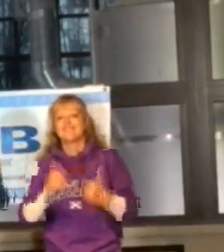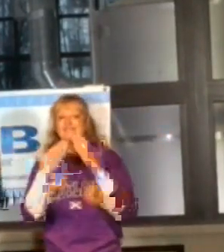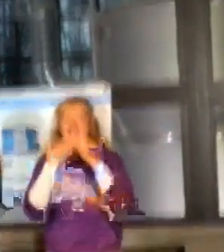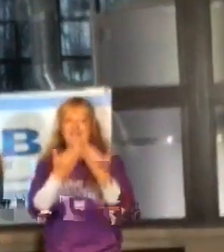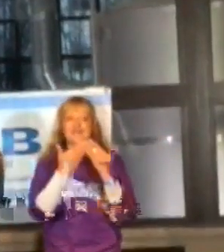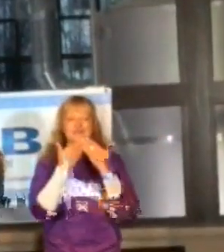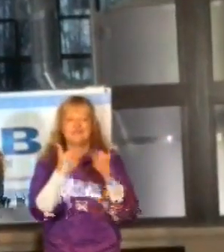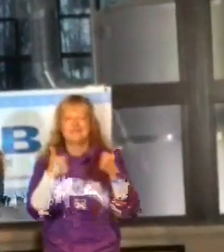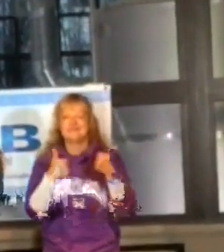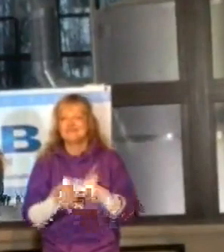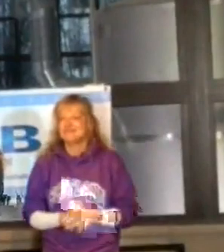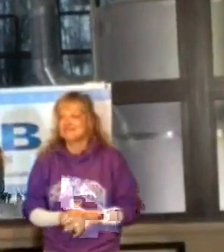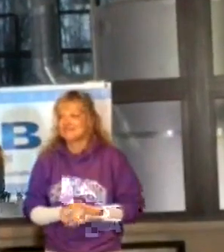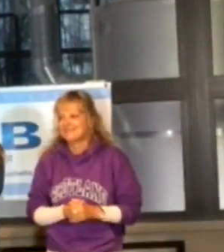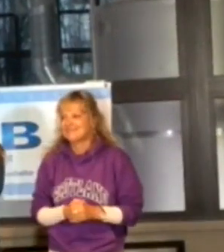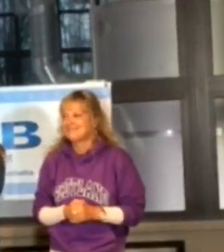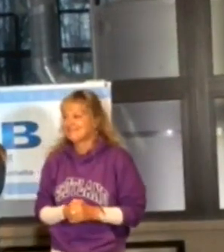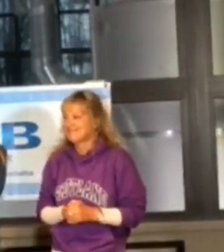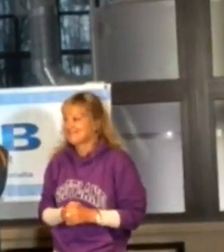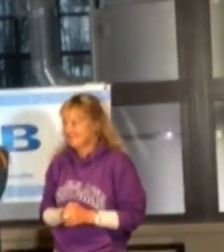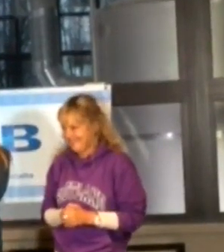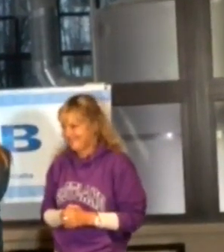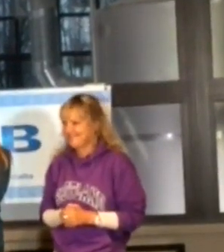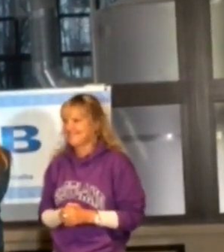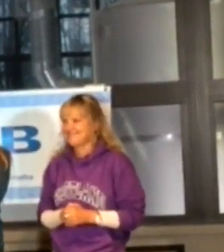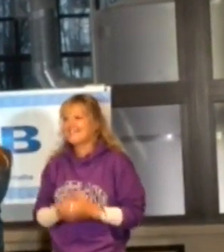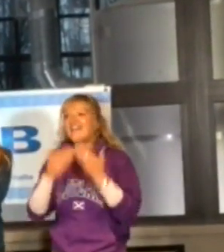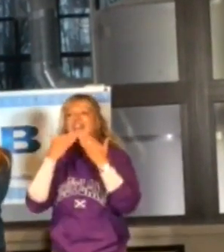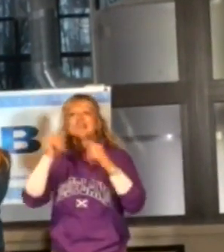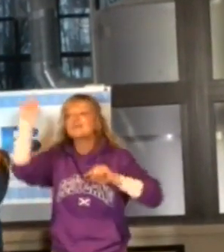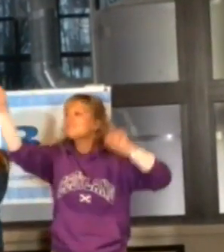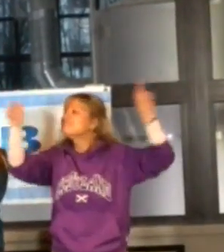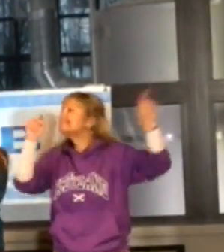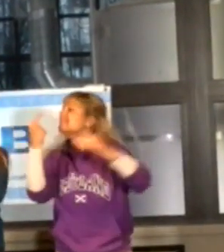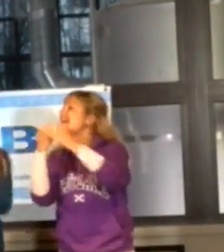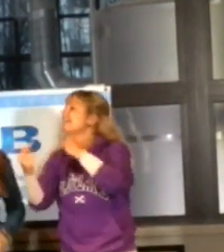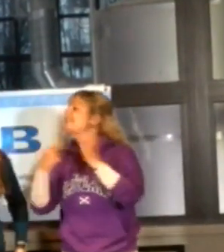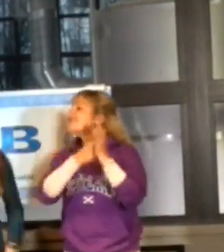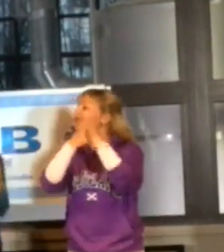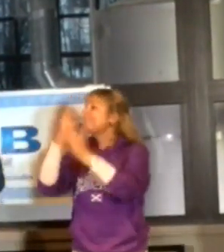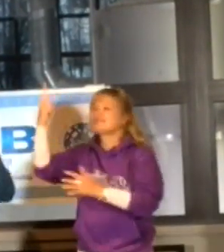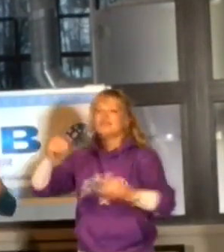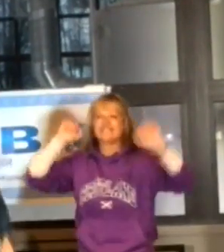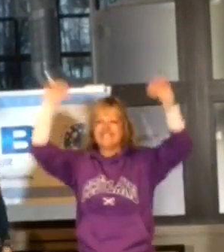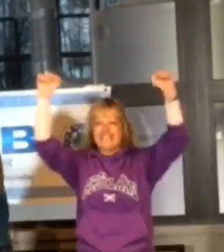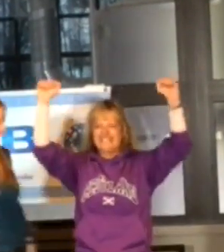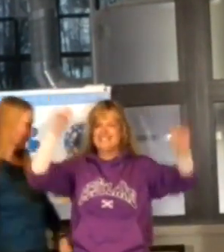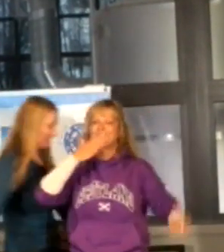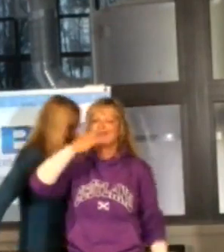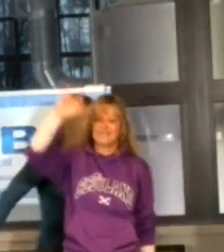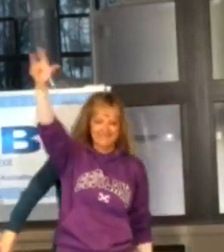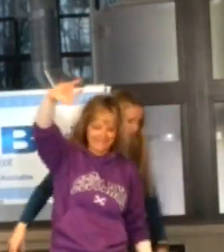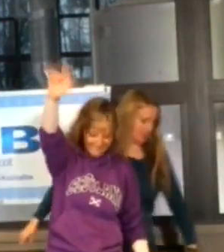amazing. And to, of course, all the marchers. NDRF2, on you go. Yes.